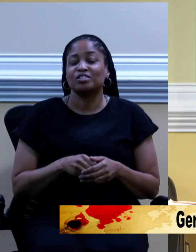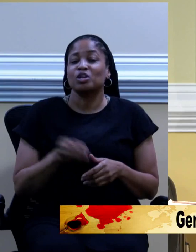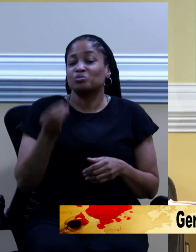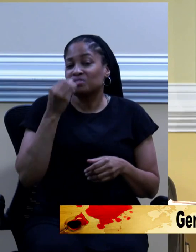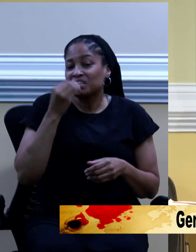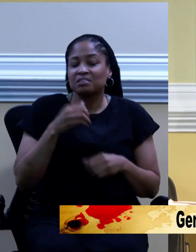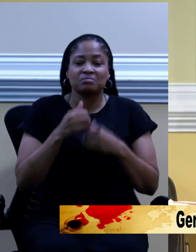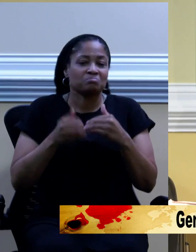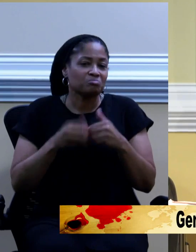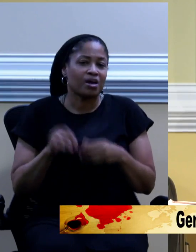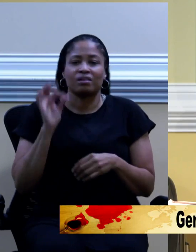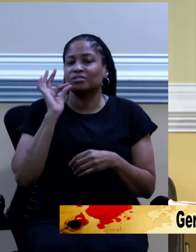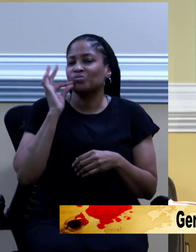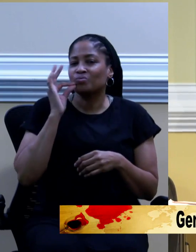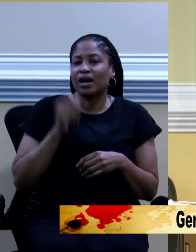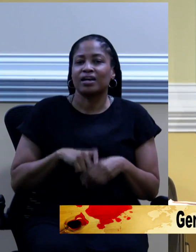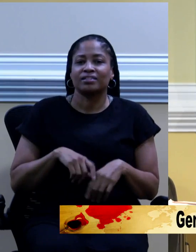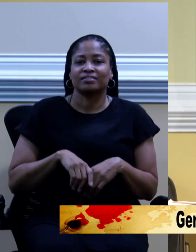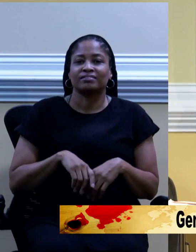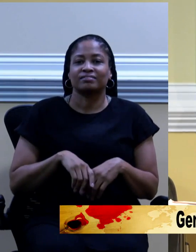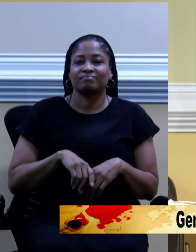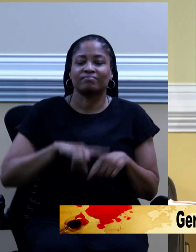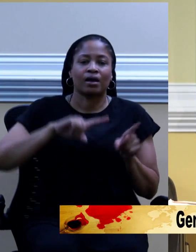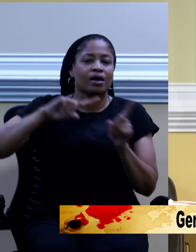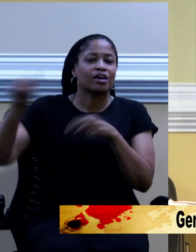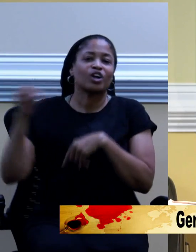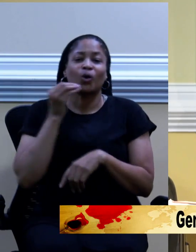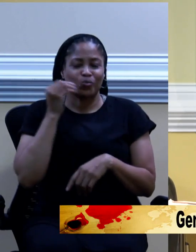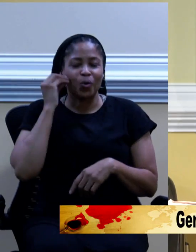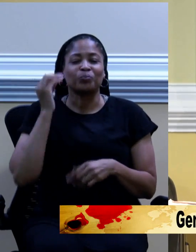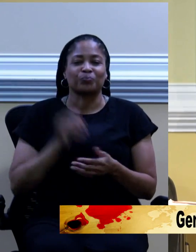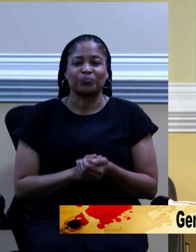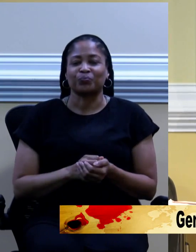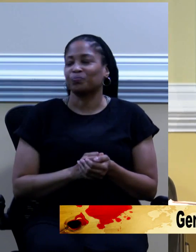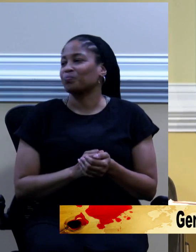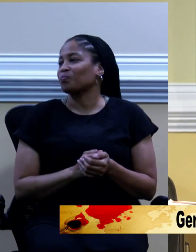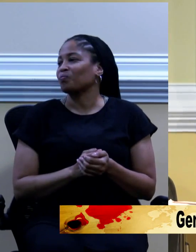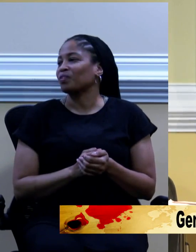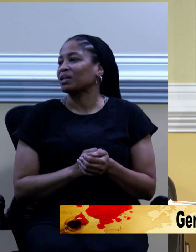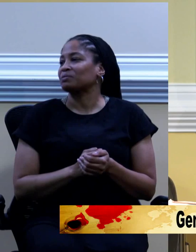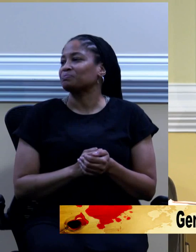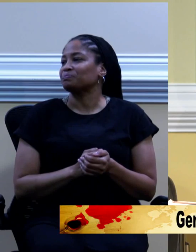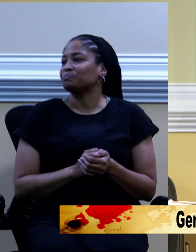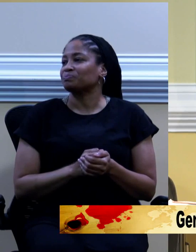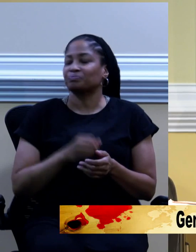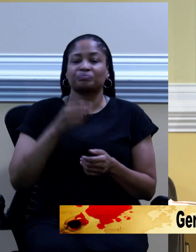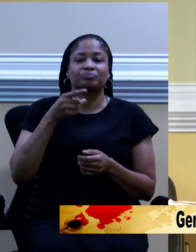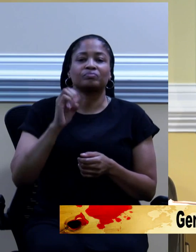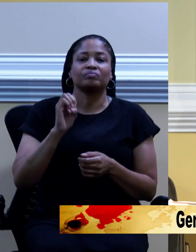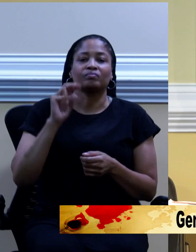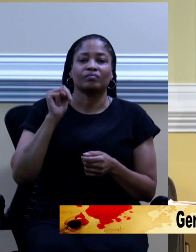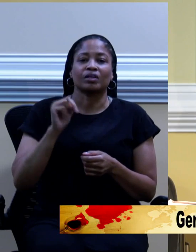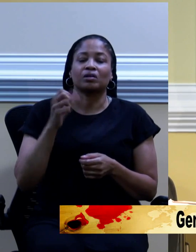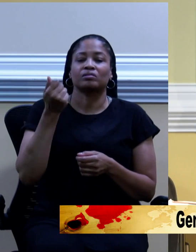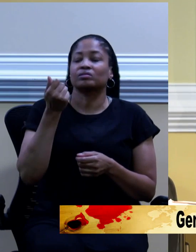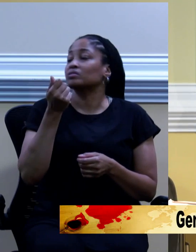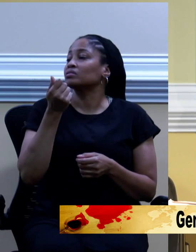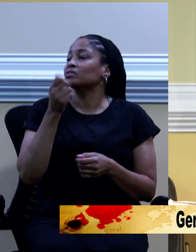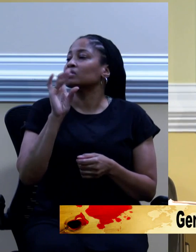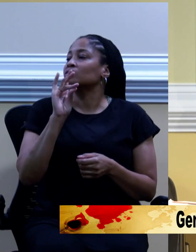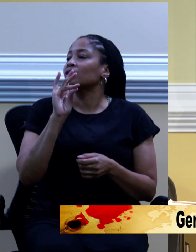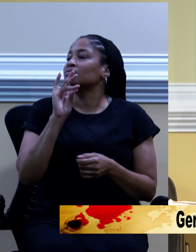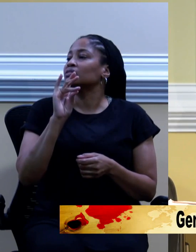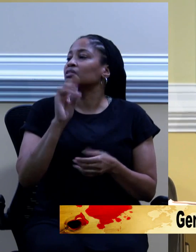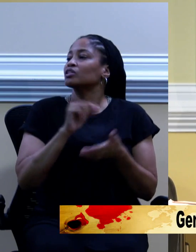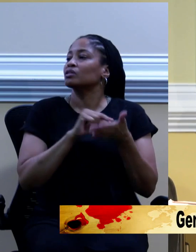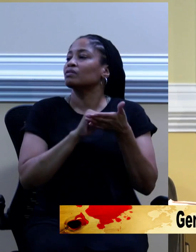Genesis 17, and we're going to start at verse 1. Genesis 17 and verse 1.